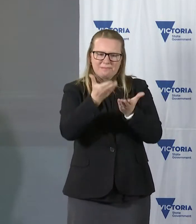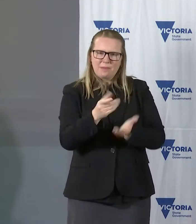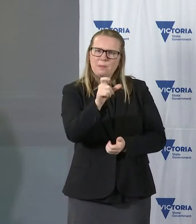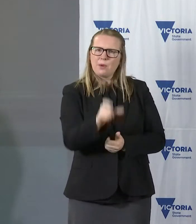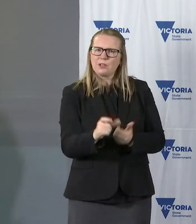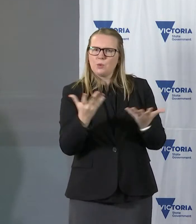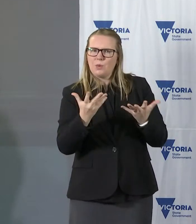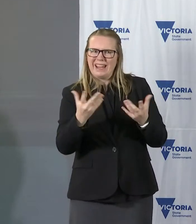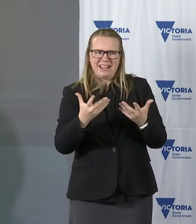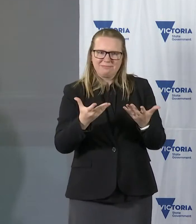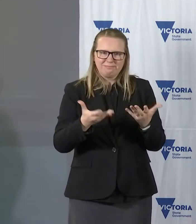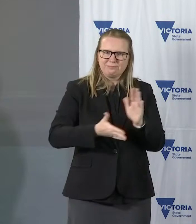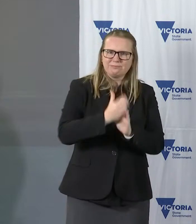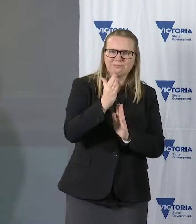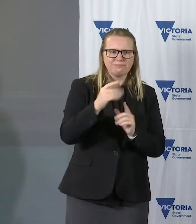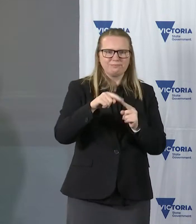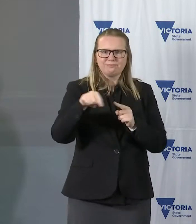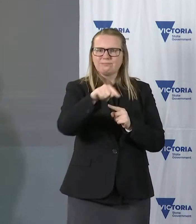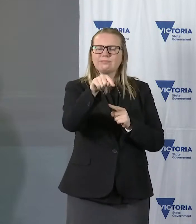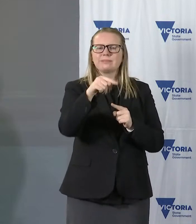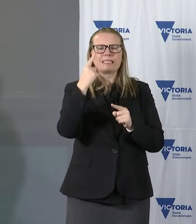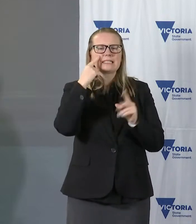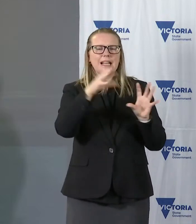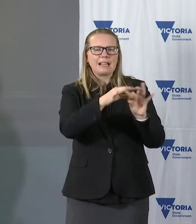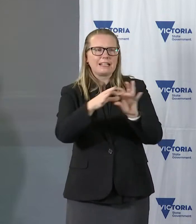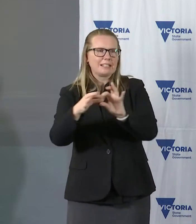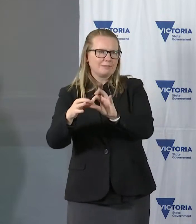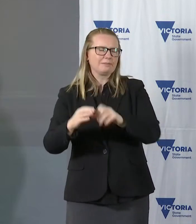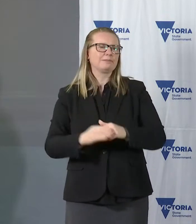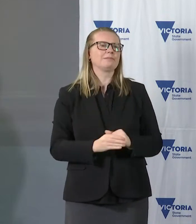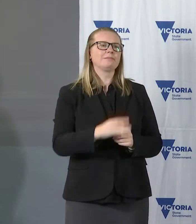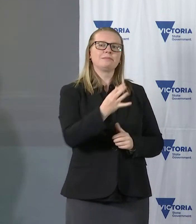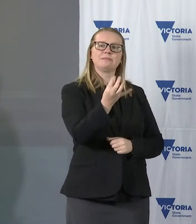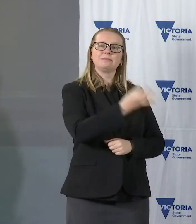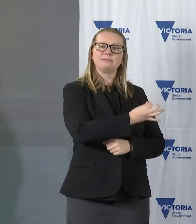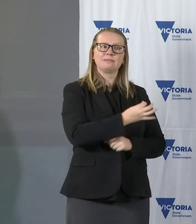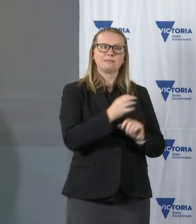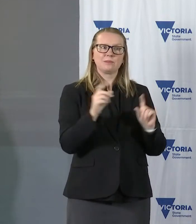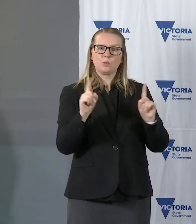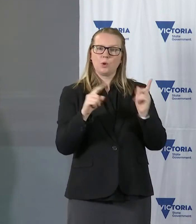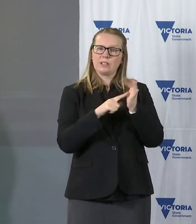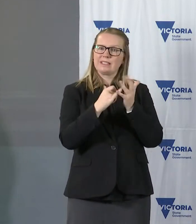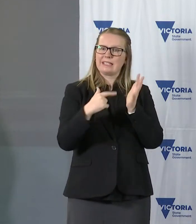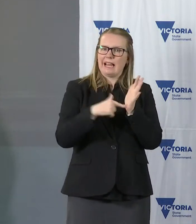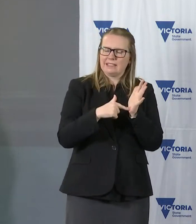infectious, and then really work out what the links might be. What's the testing regime for people who work